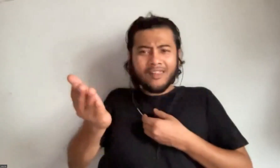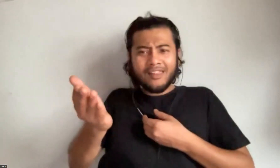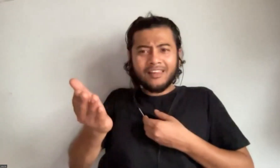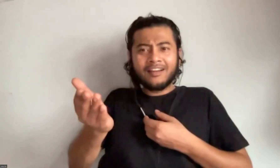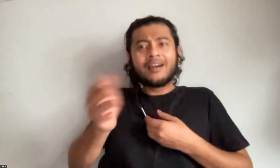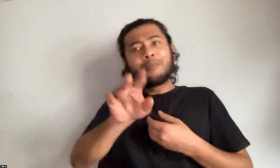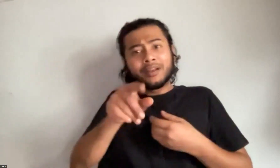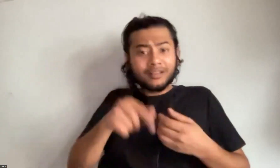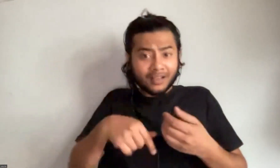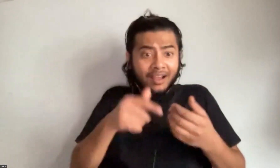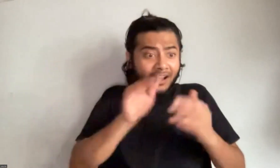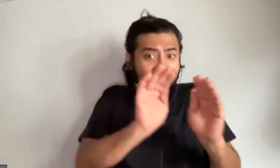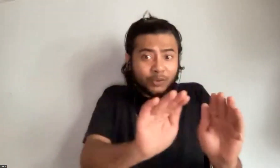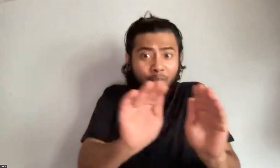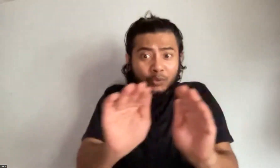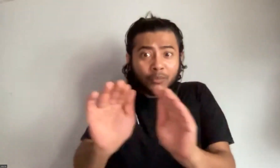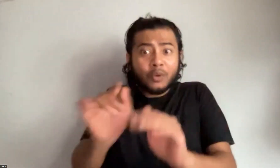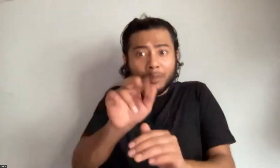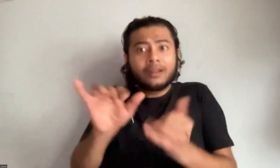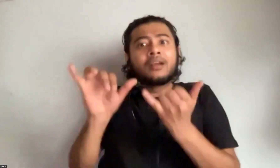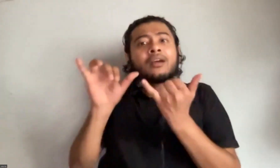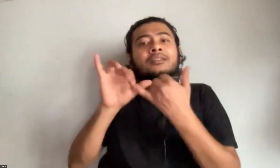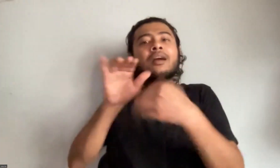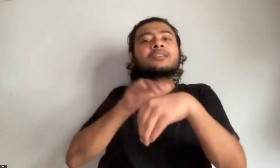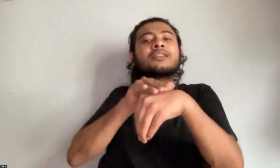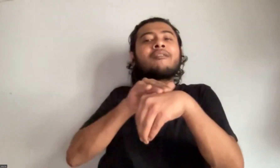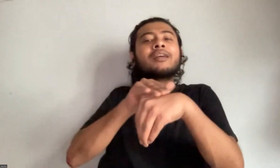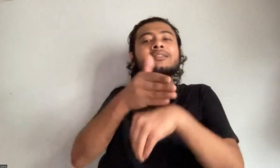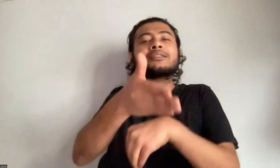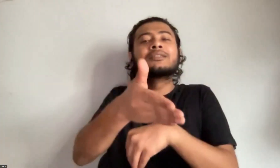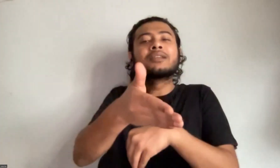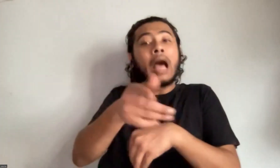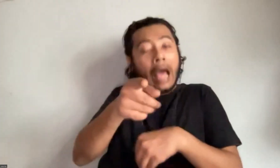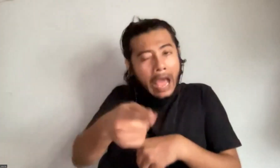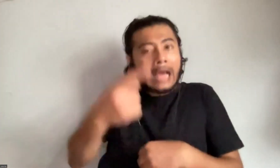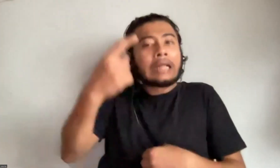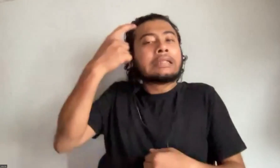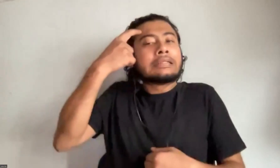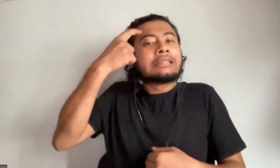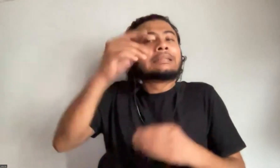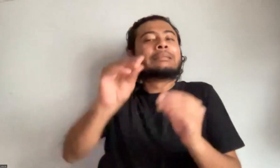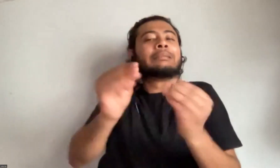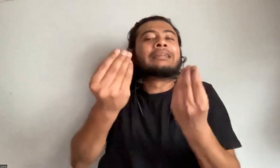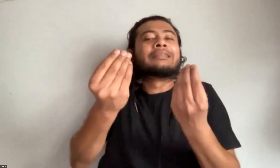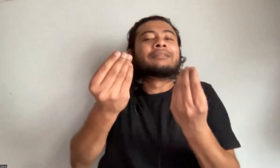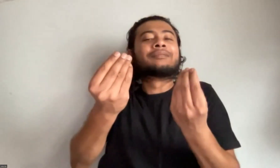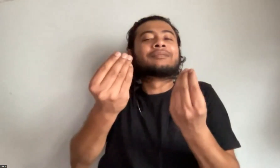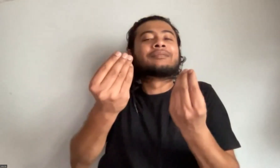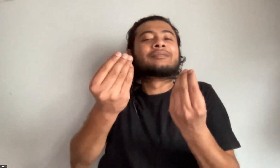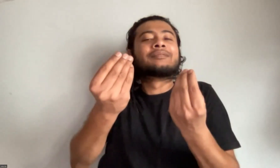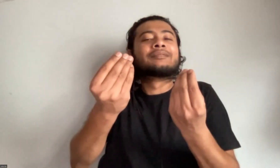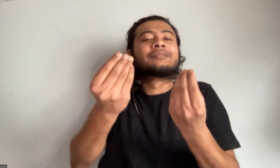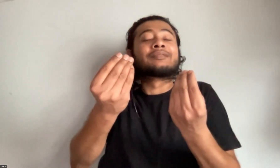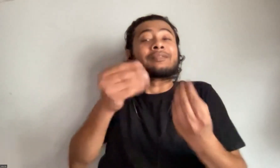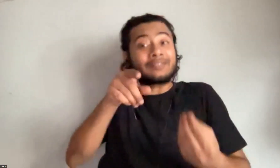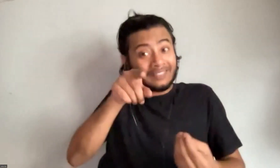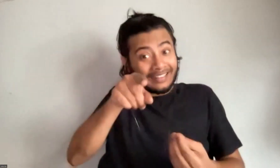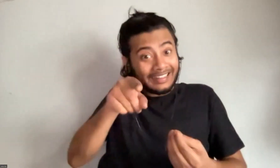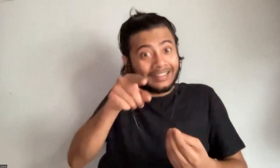Krishna. Then frustrations will not come into your heart. Then you will not be confused, you will not be have any